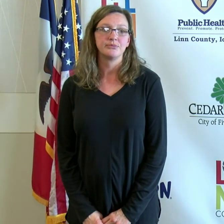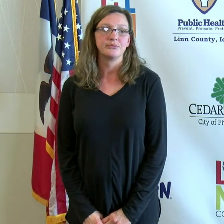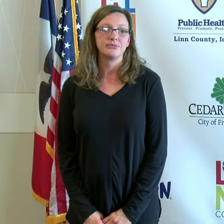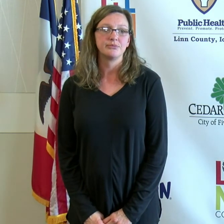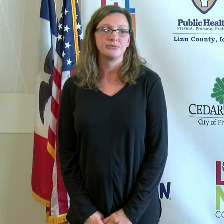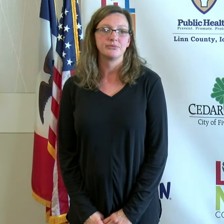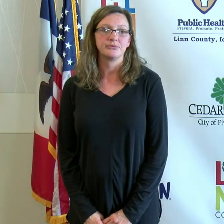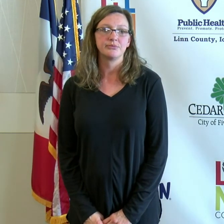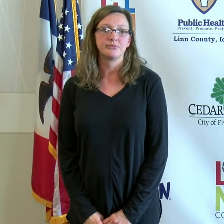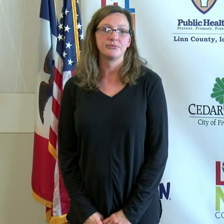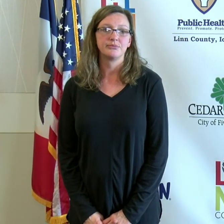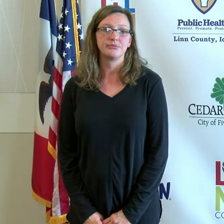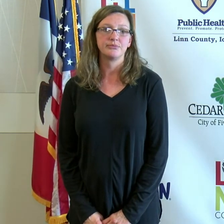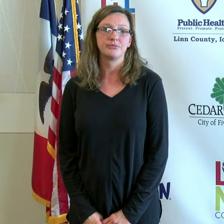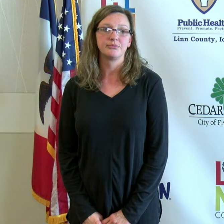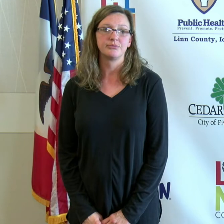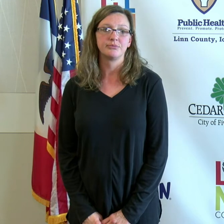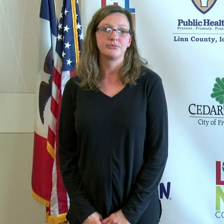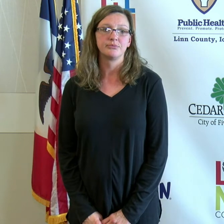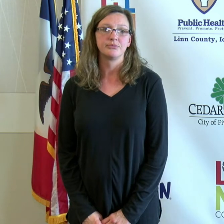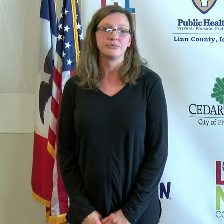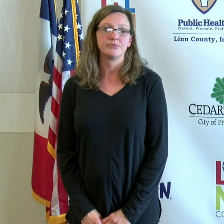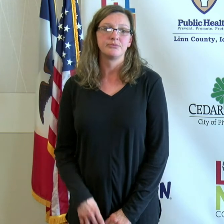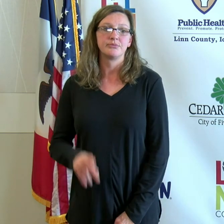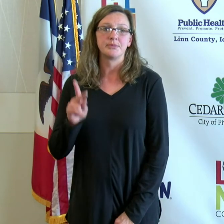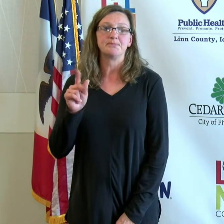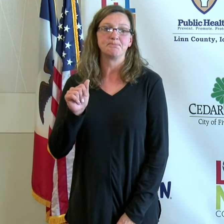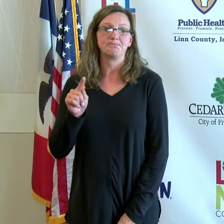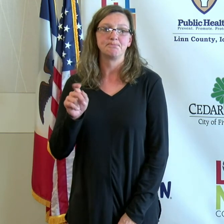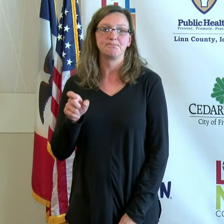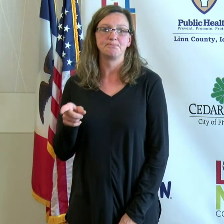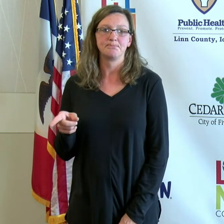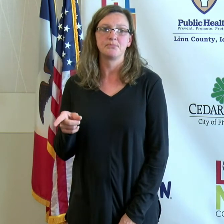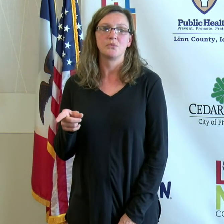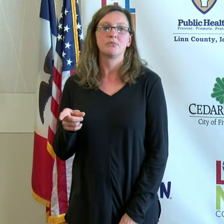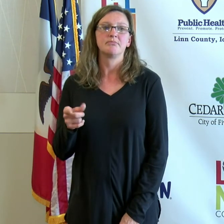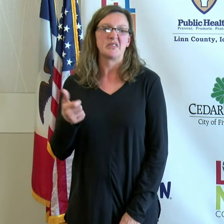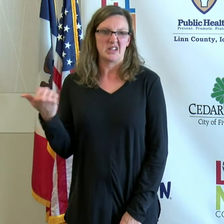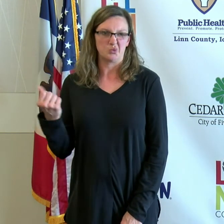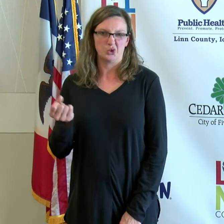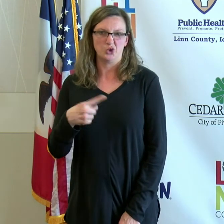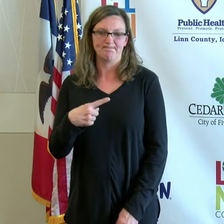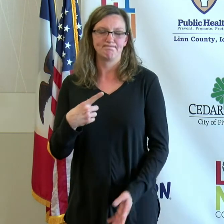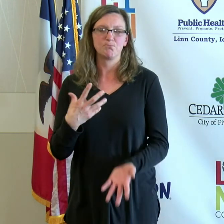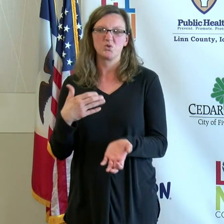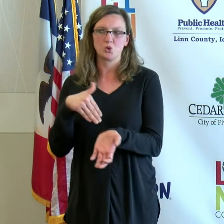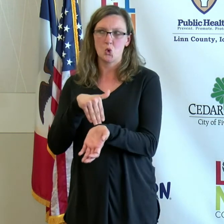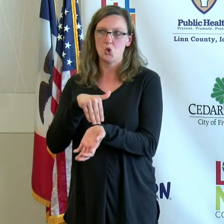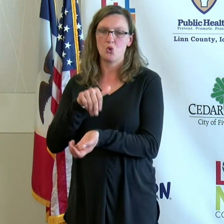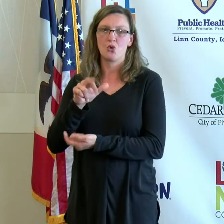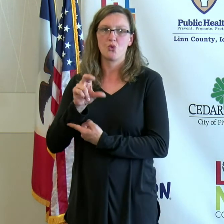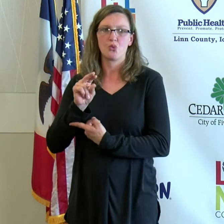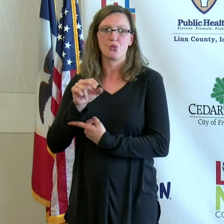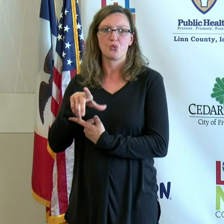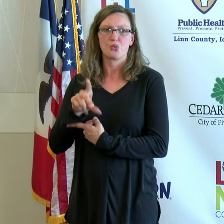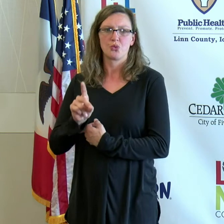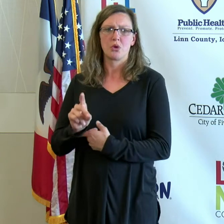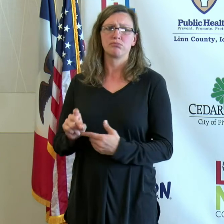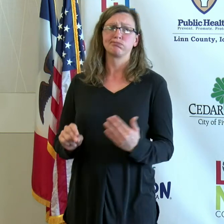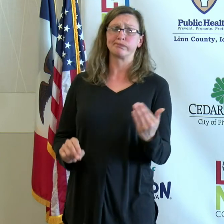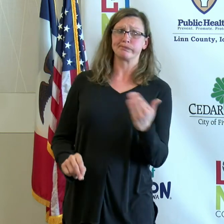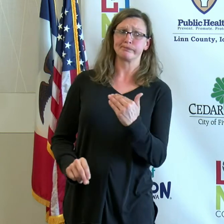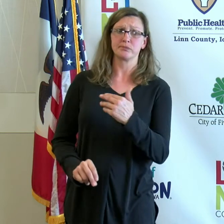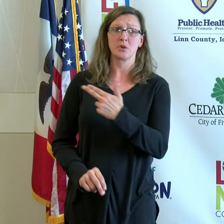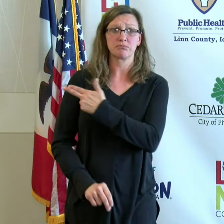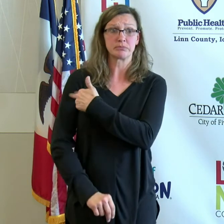This is another question from Kate, and this is for Dr. Arnold. Do Linn County hospitals have policies and plans in place to